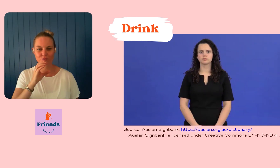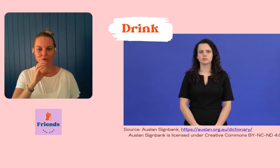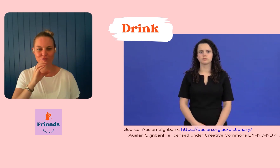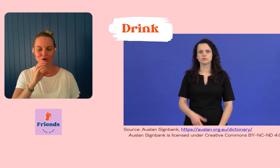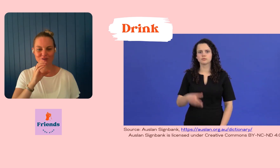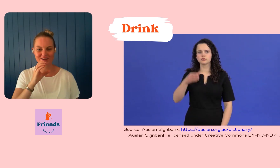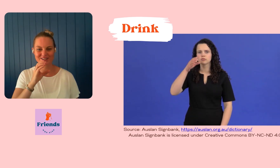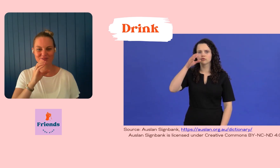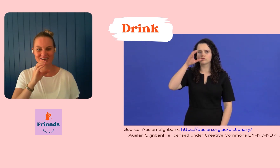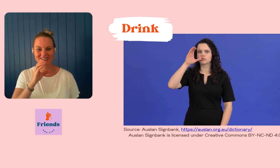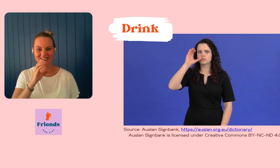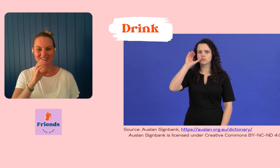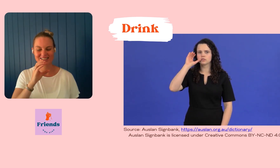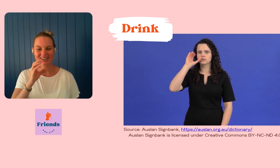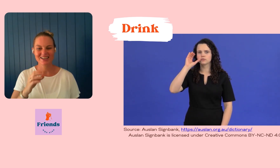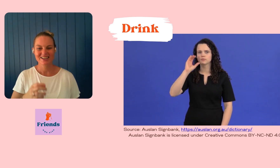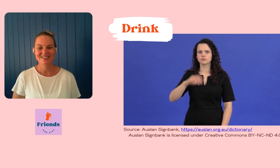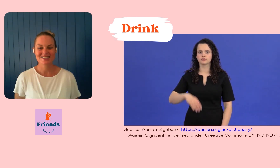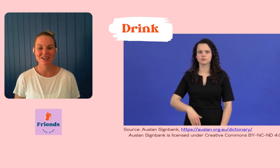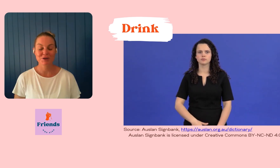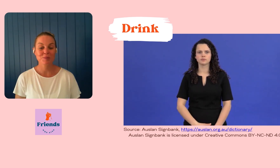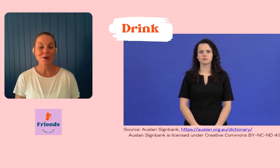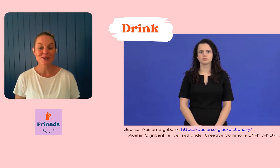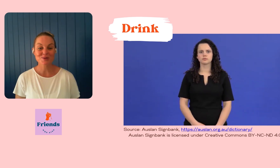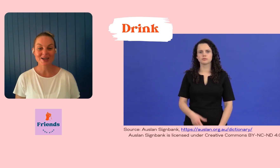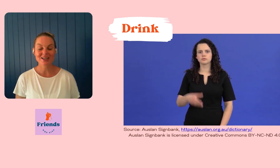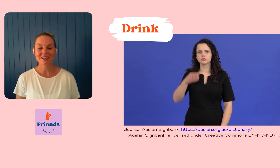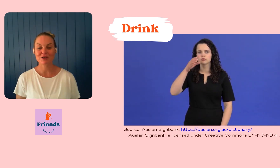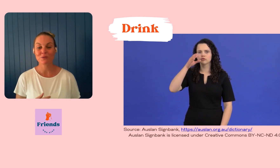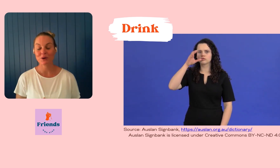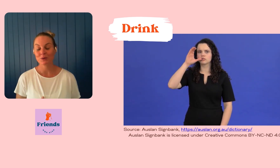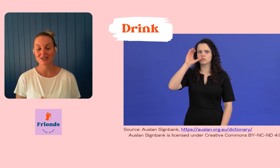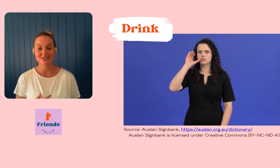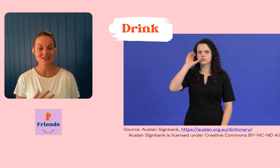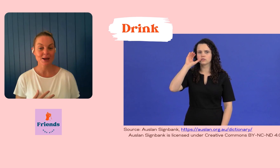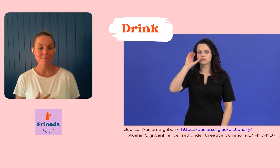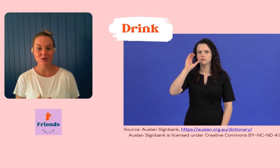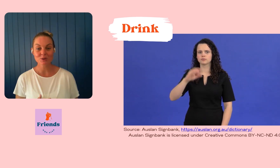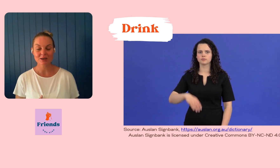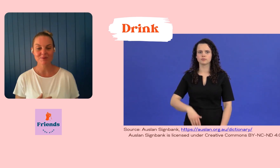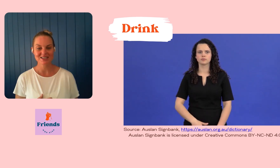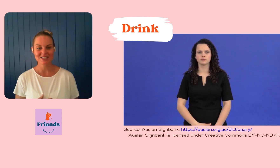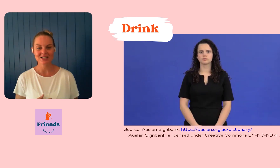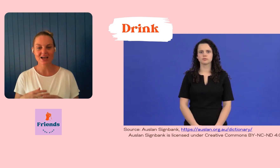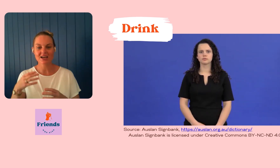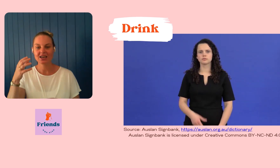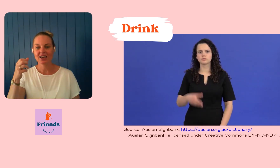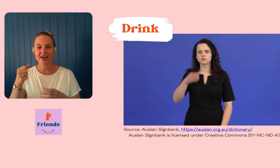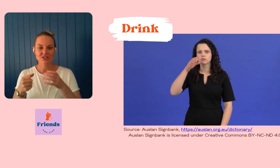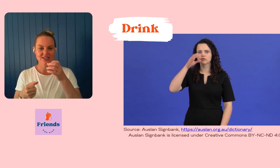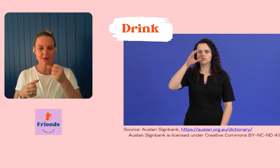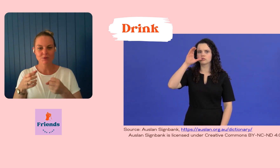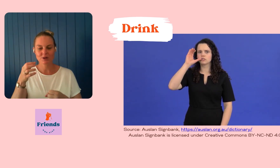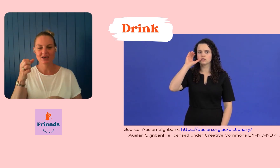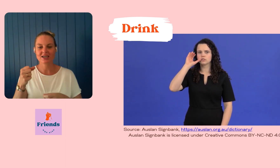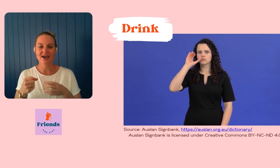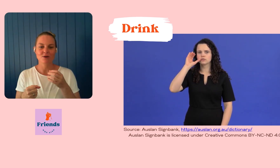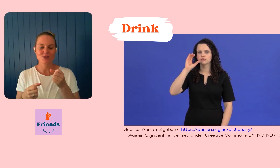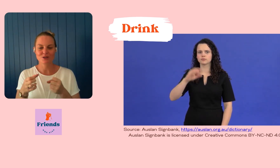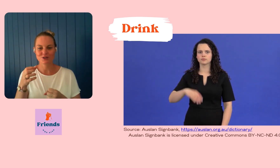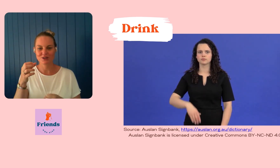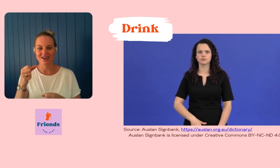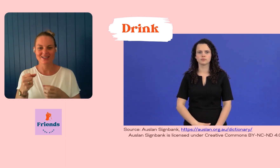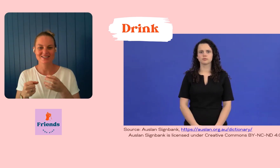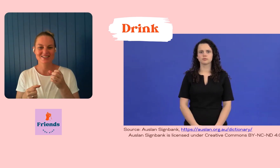for obvious reasons. Just to give you a bonus one, if you were wanting to sign milk in particular, it's just like milking a cow with your